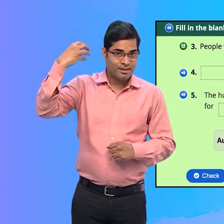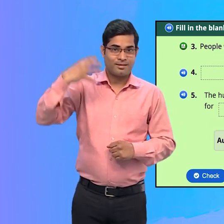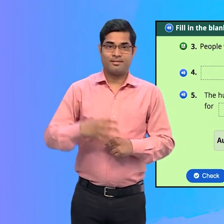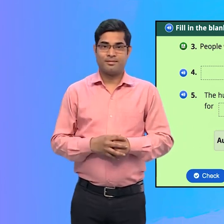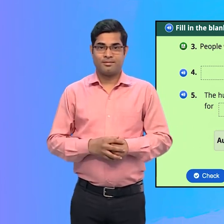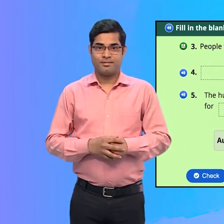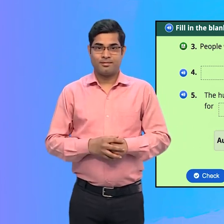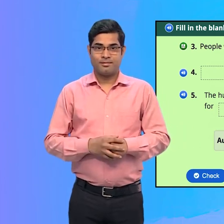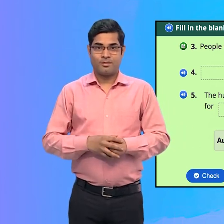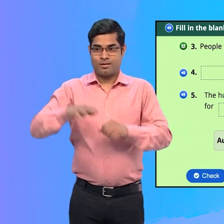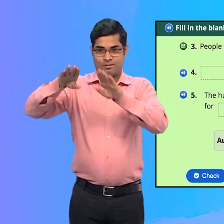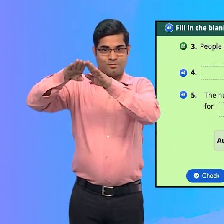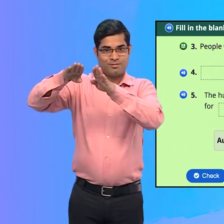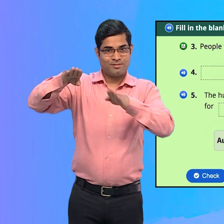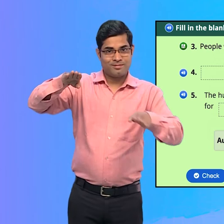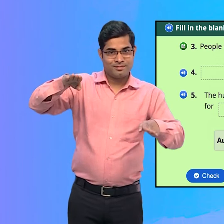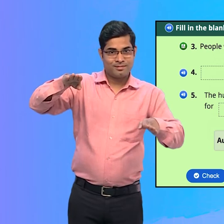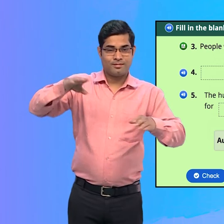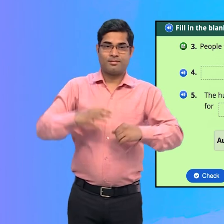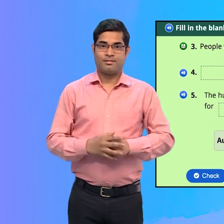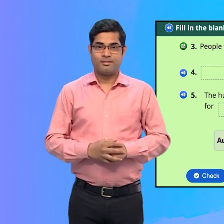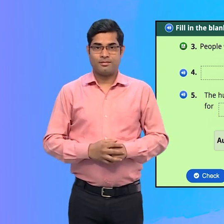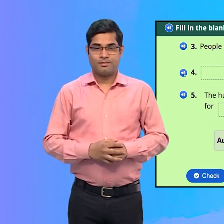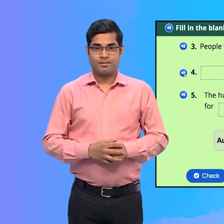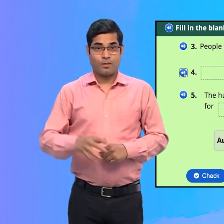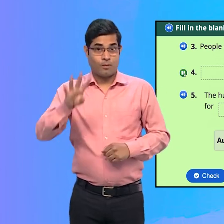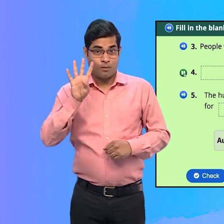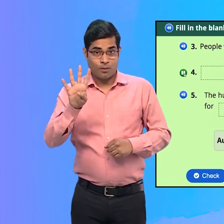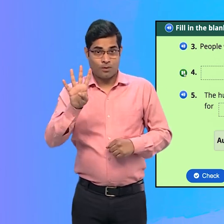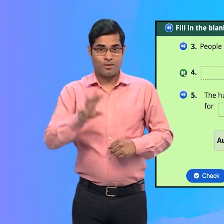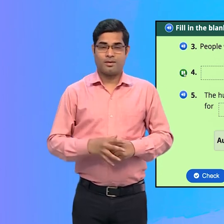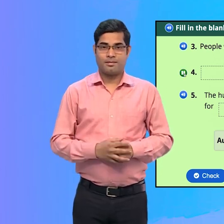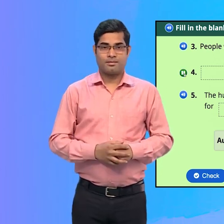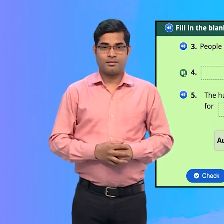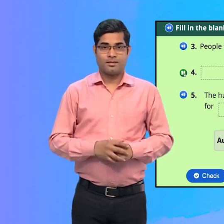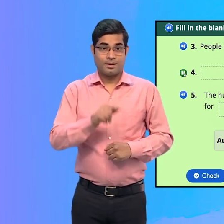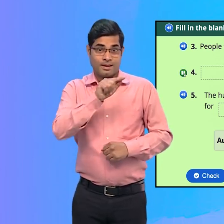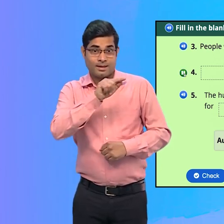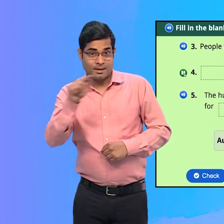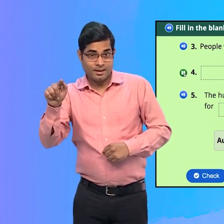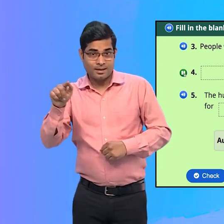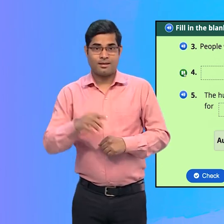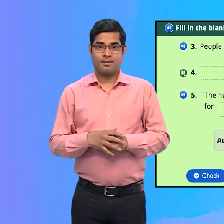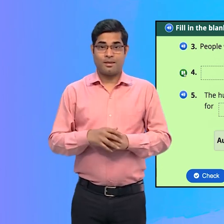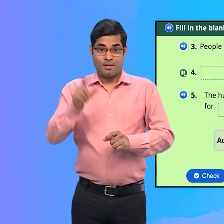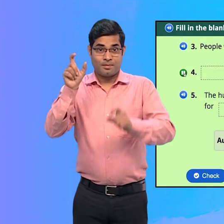wheelchairs, foldable ramps. 4. Blank.